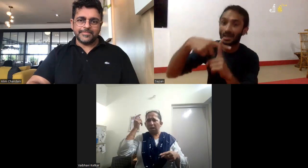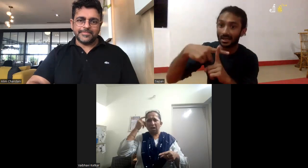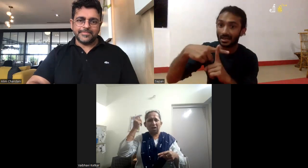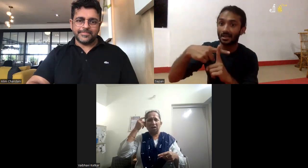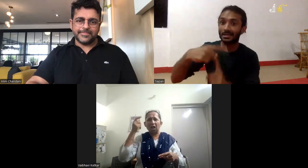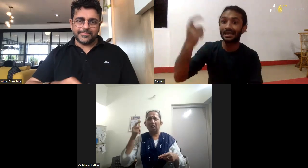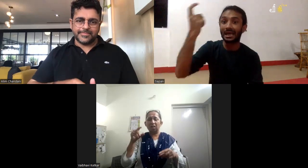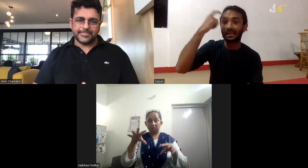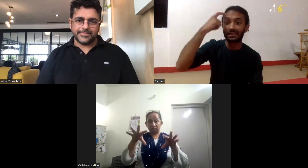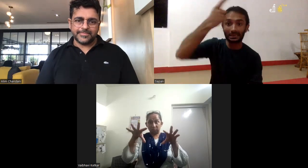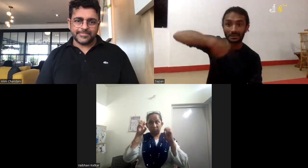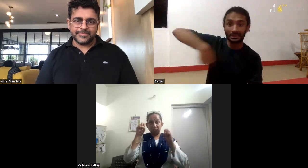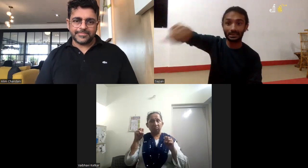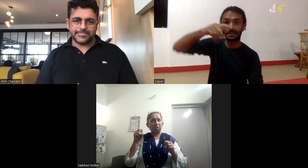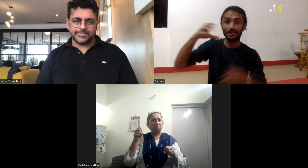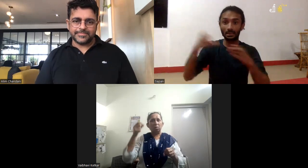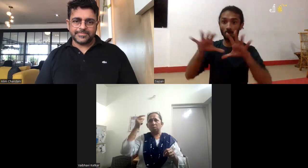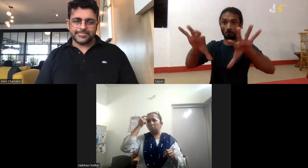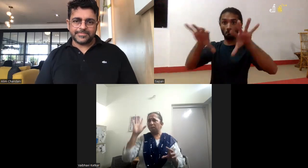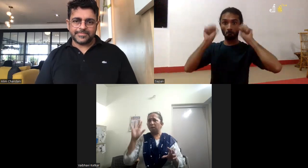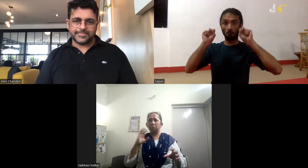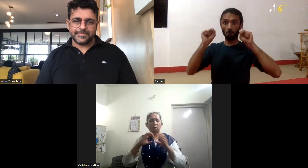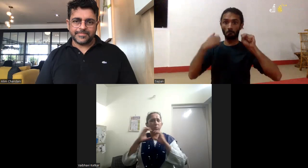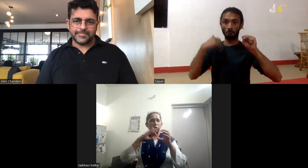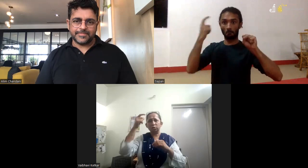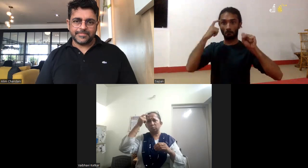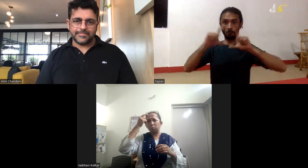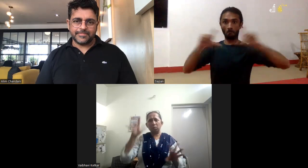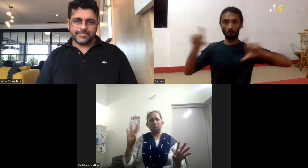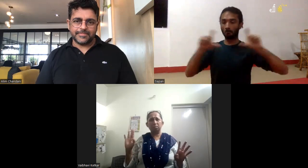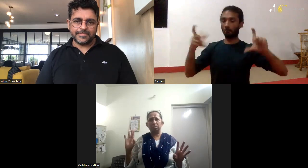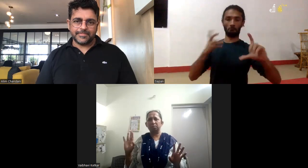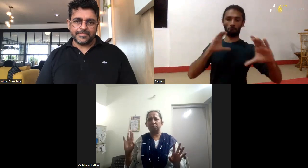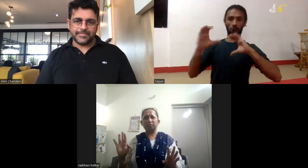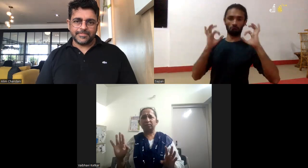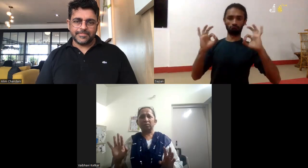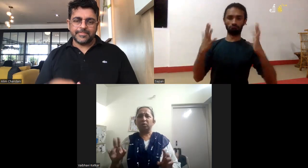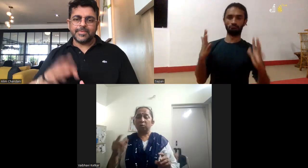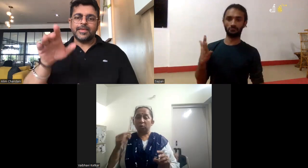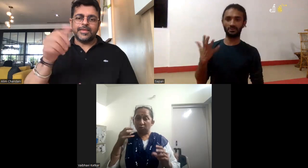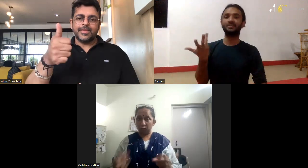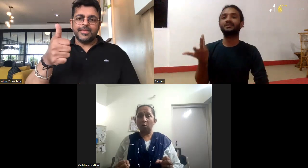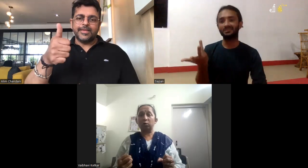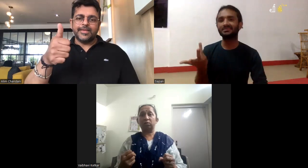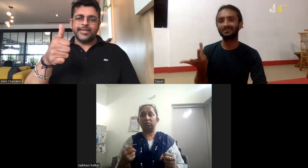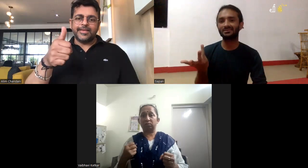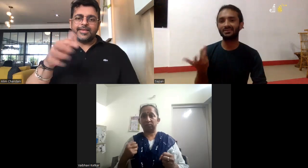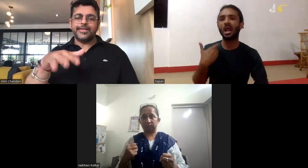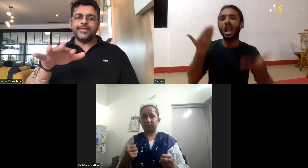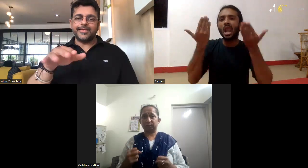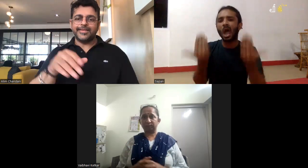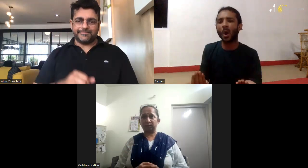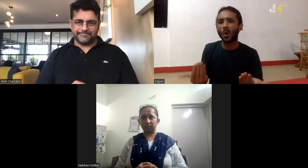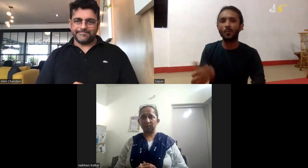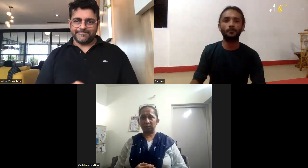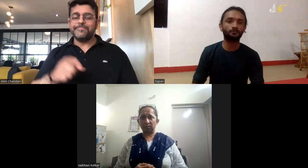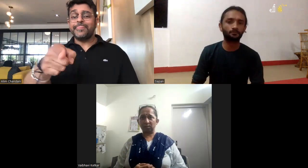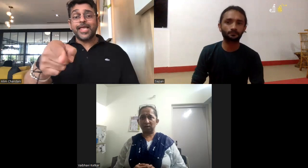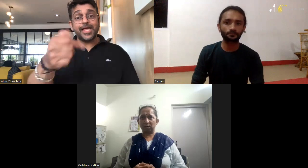So in my family, I can feel connected with the. I don't feel connected with the signers, and I